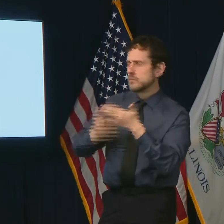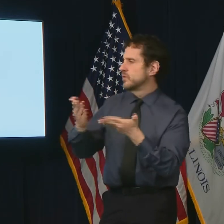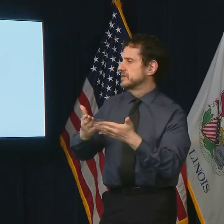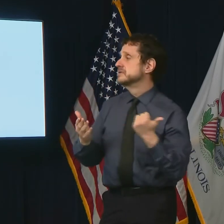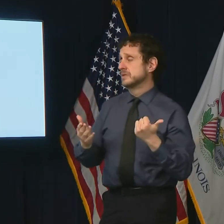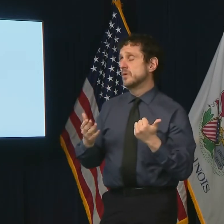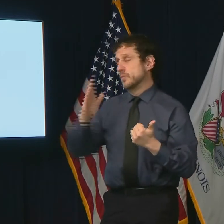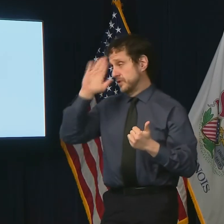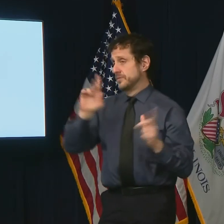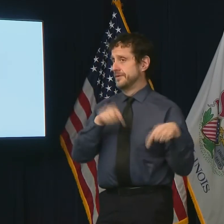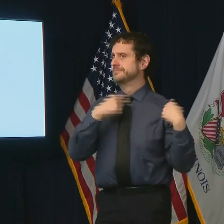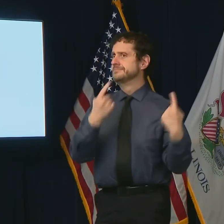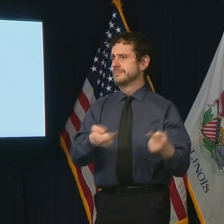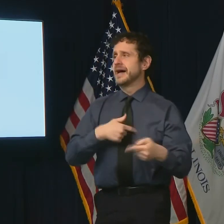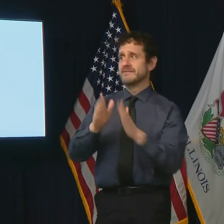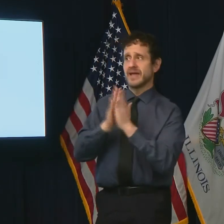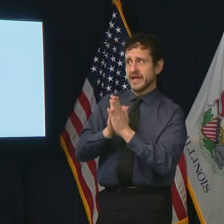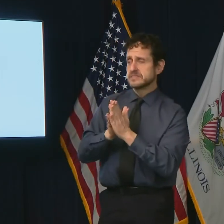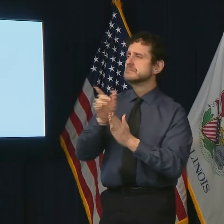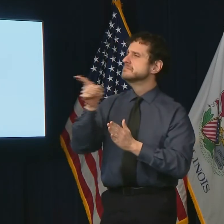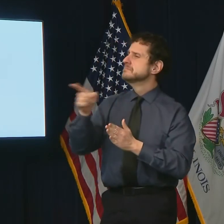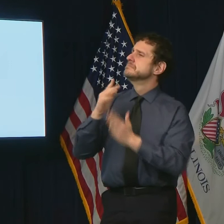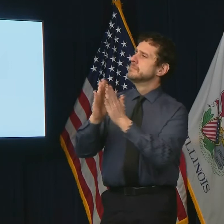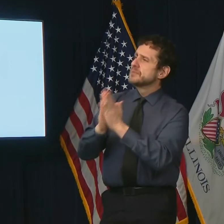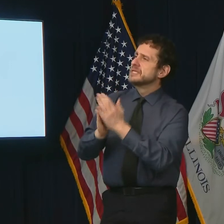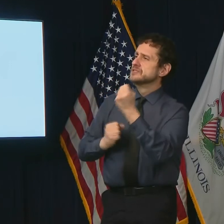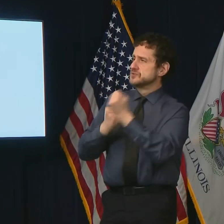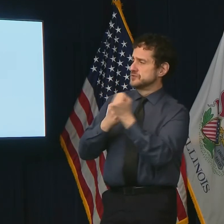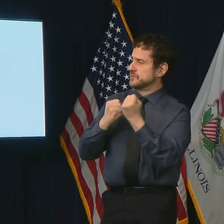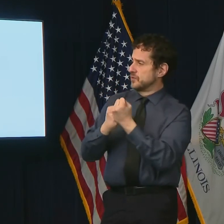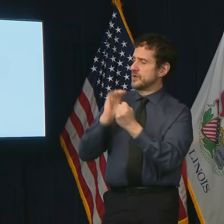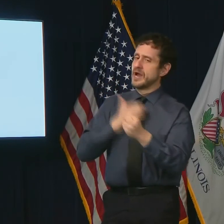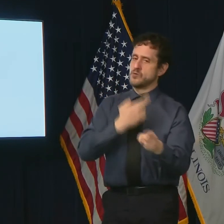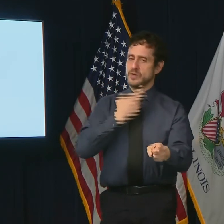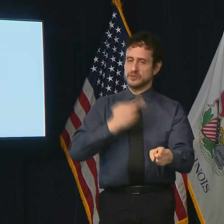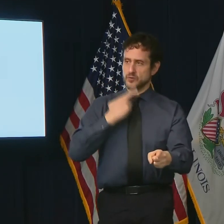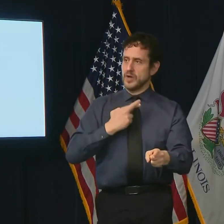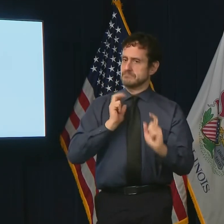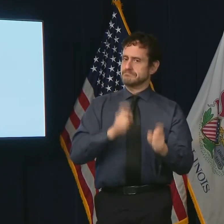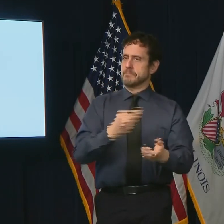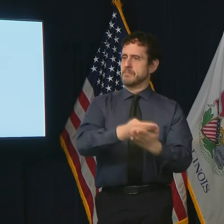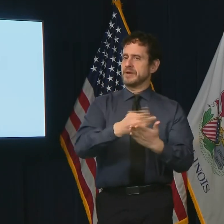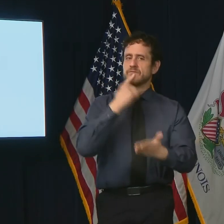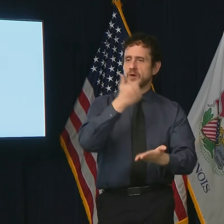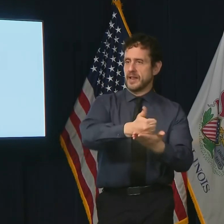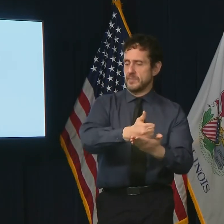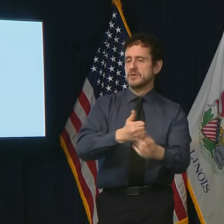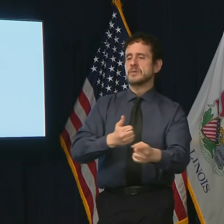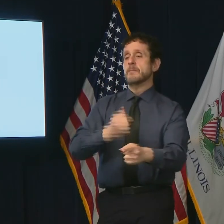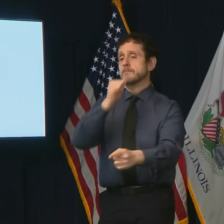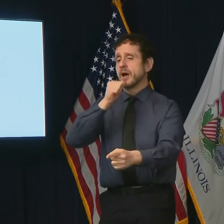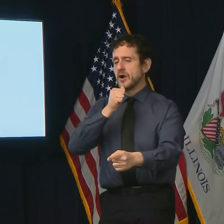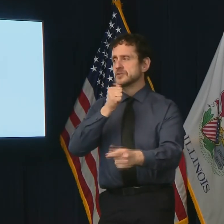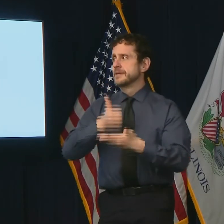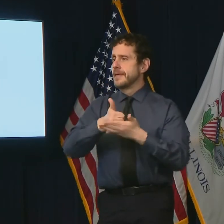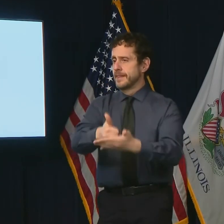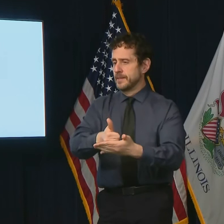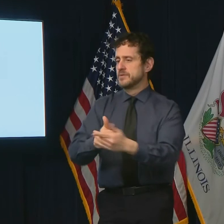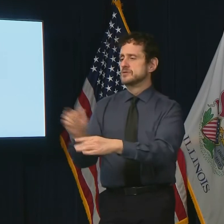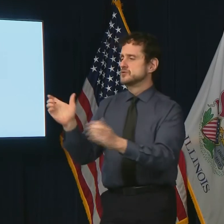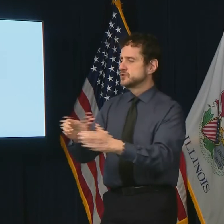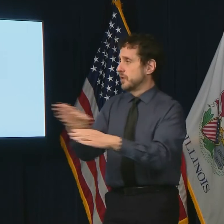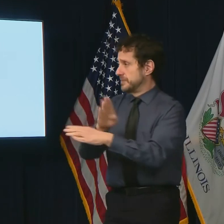quite some time now that there be support for our restaurants and bars and small businesses in Illinois. I think that